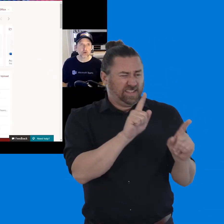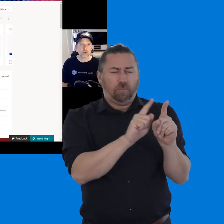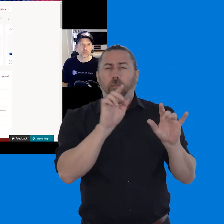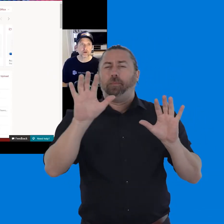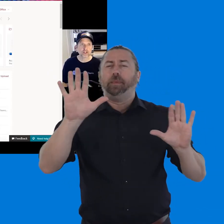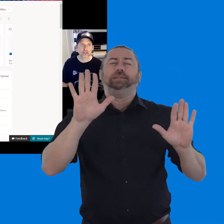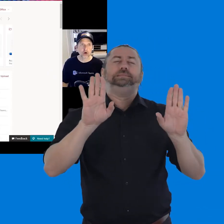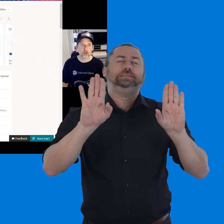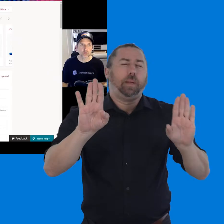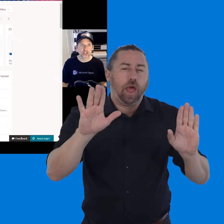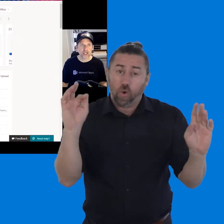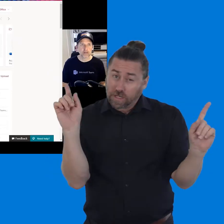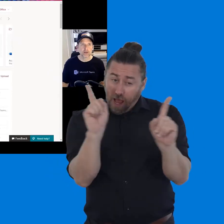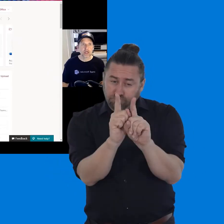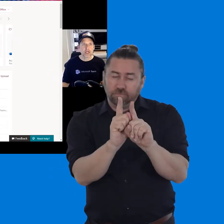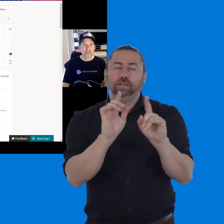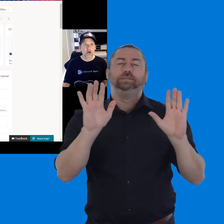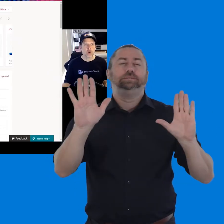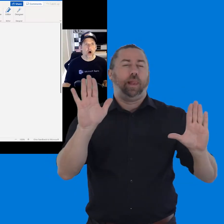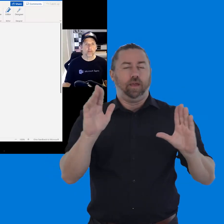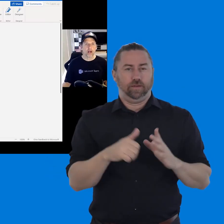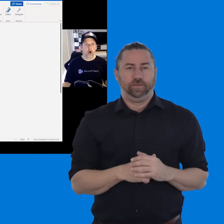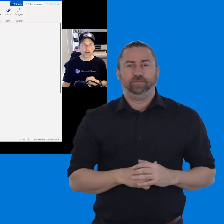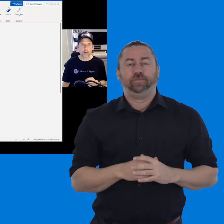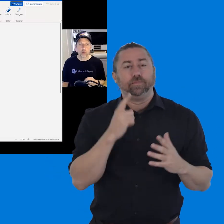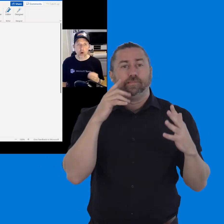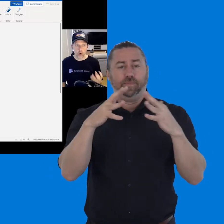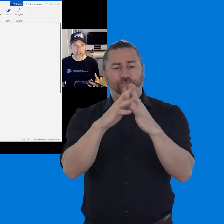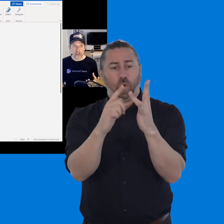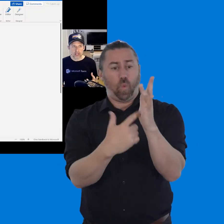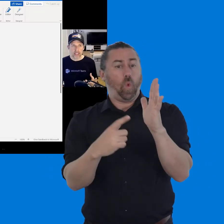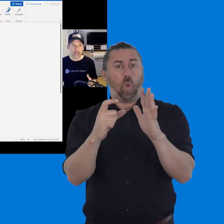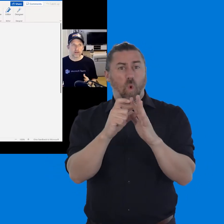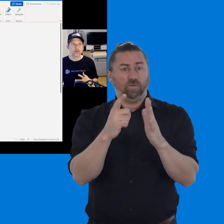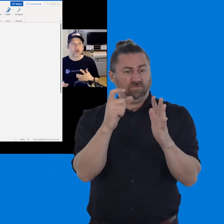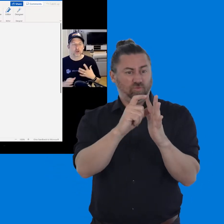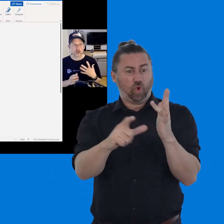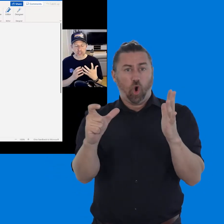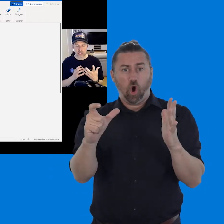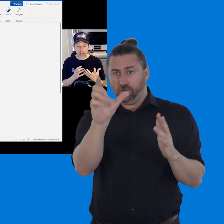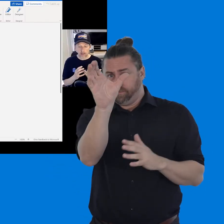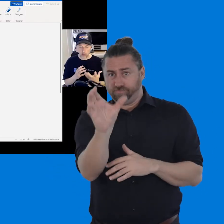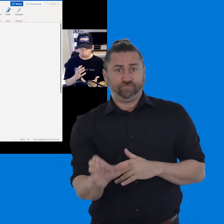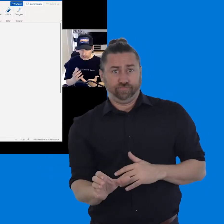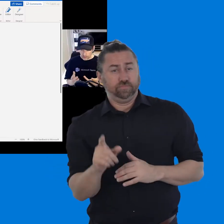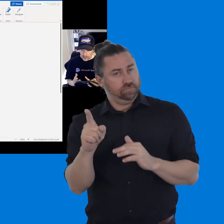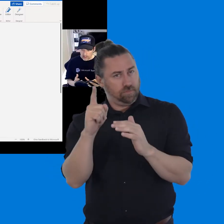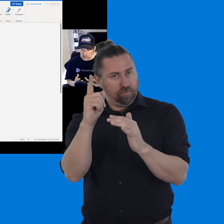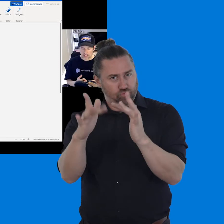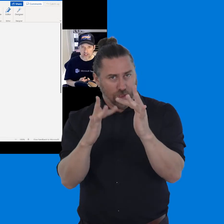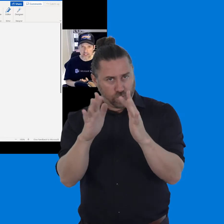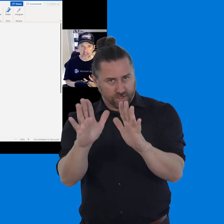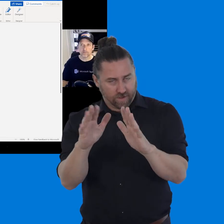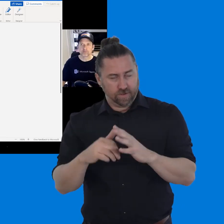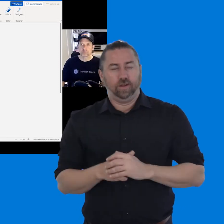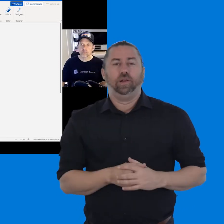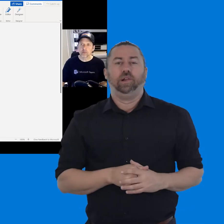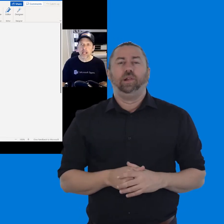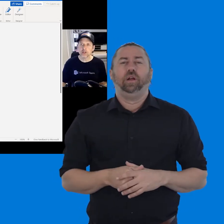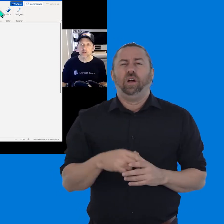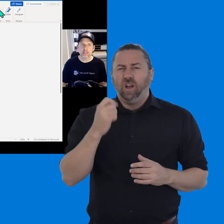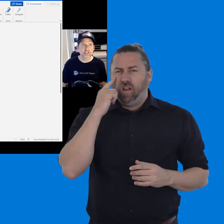fully installed version on your machine. So I'm going to open up a Word doc here using Word in the browser, as I